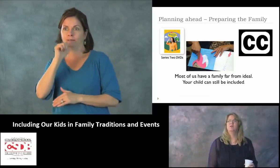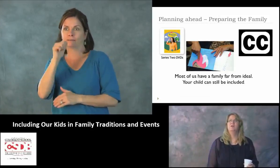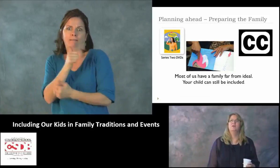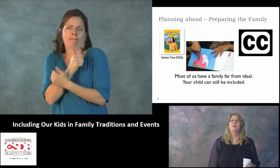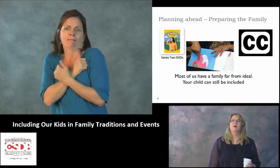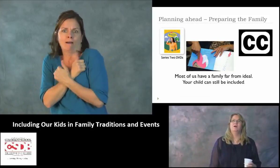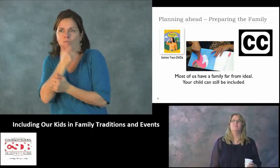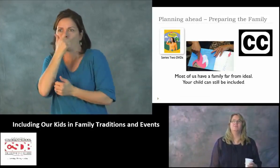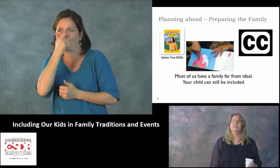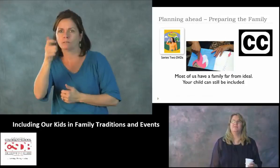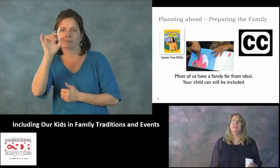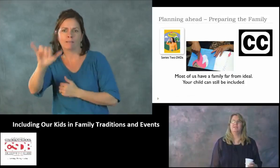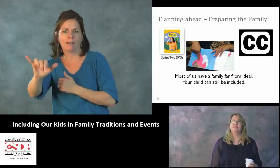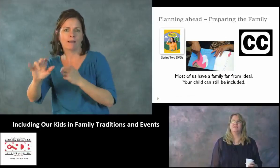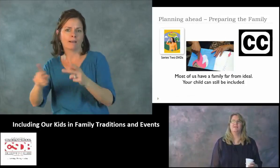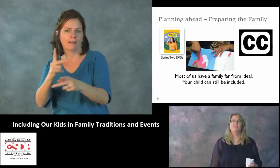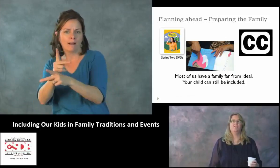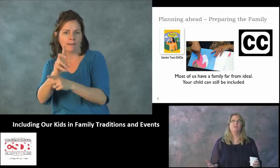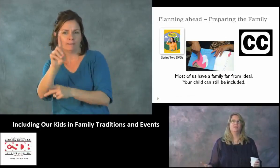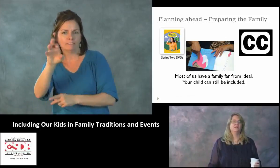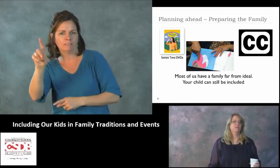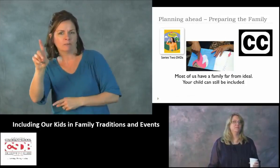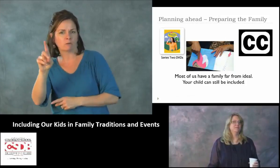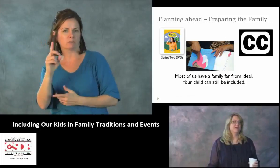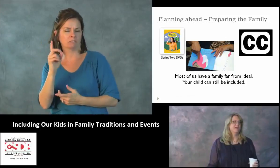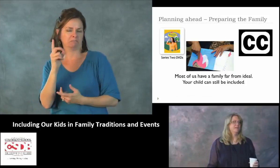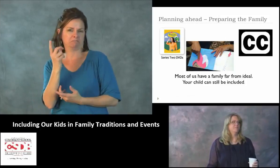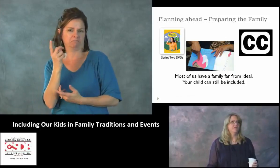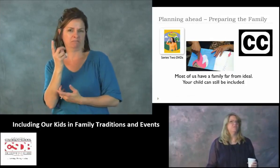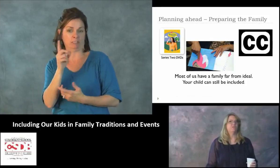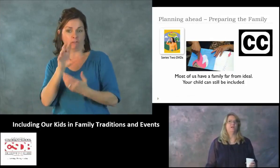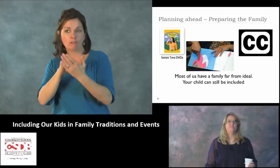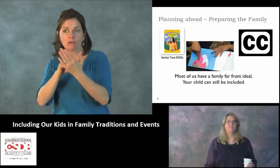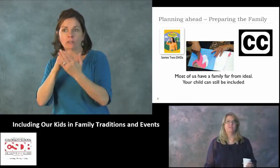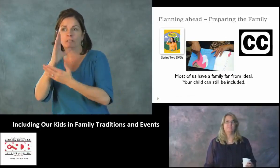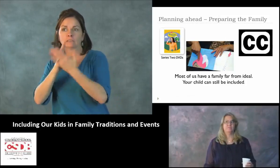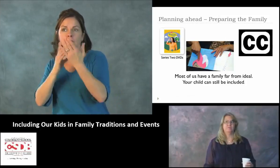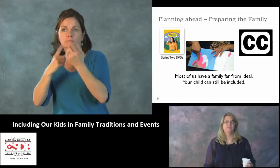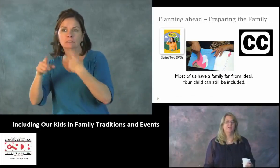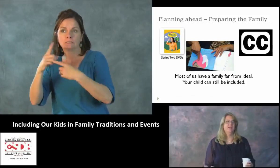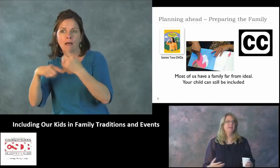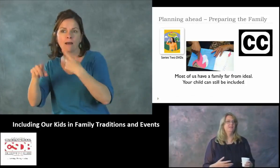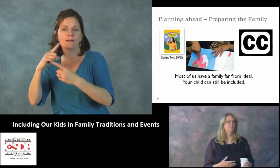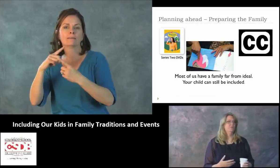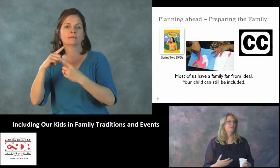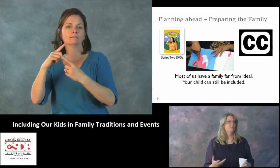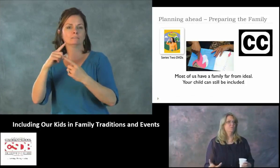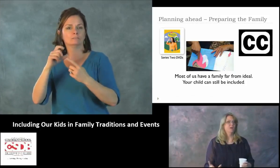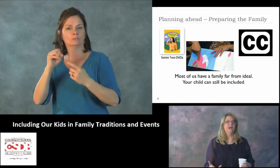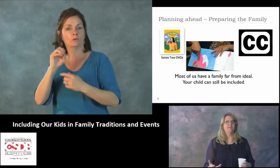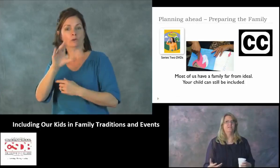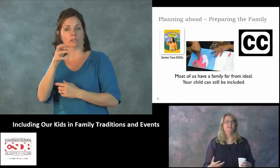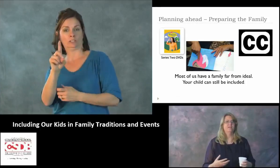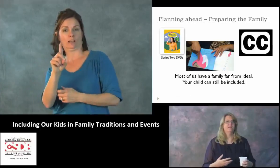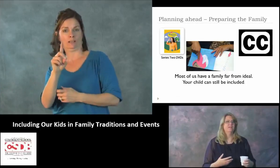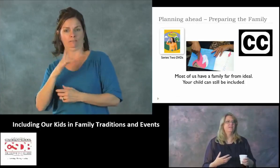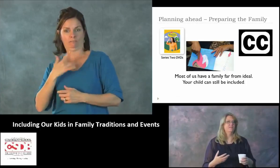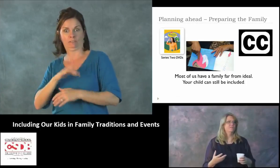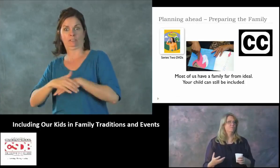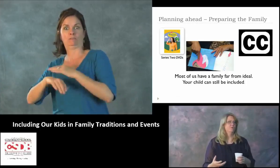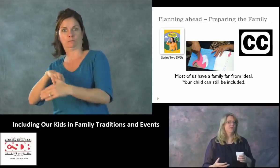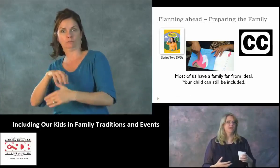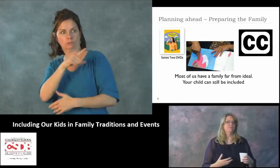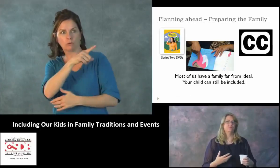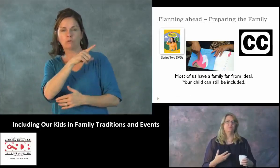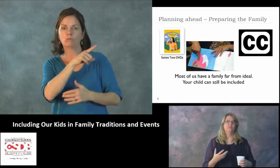similar DVDs and learning a little bit of sign to make your child feel comfortable. And then once you arrive,